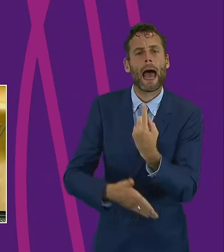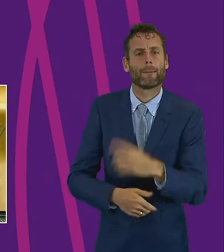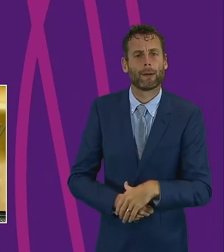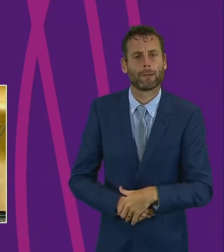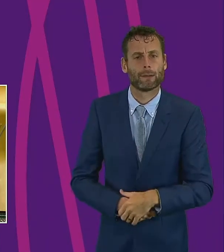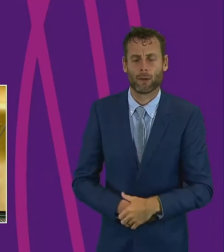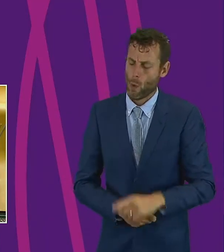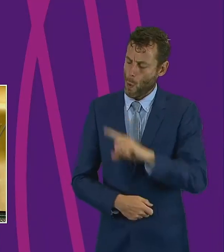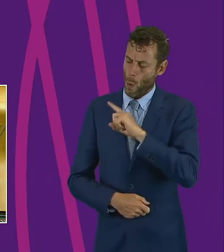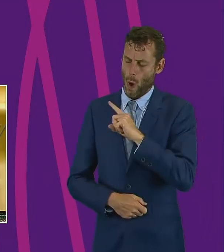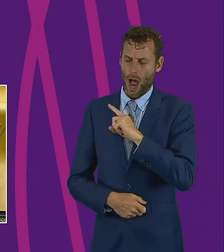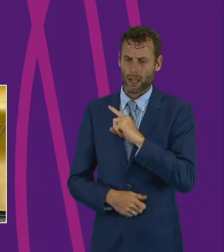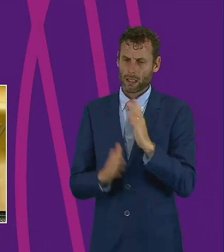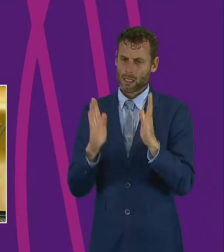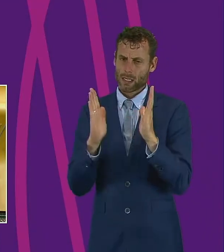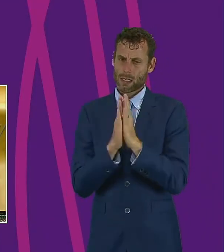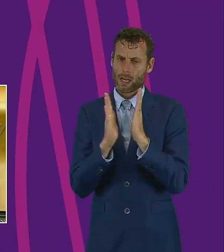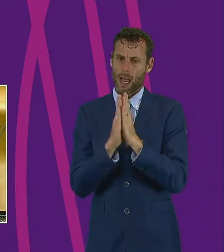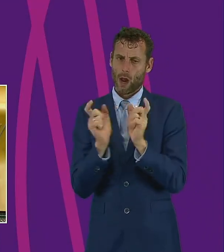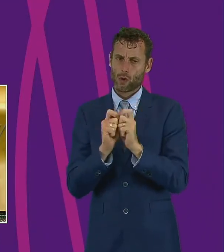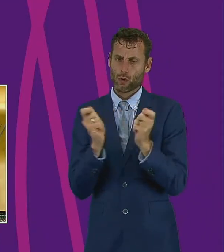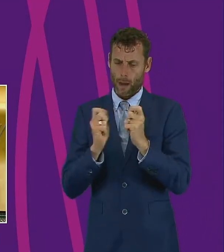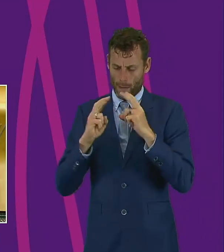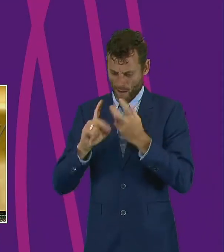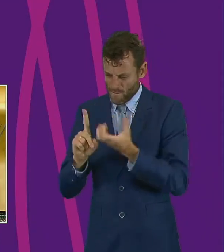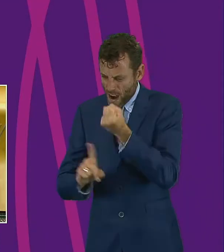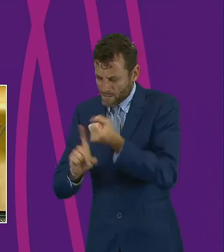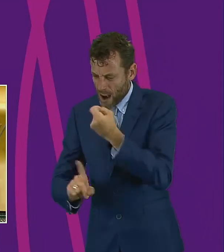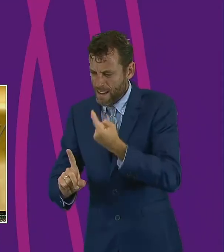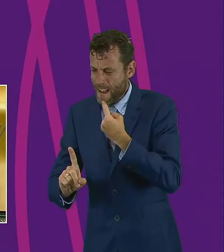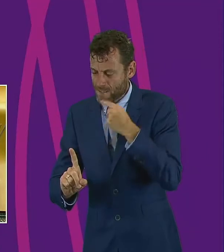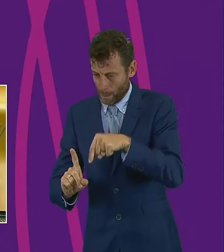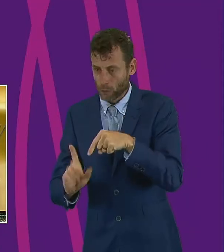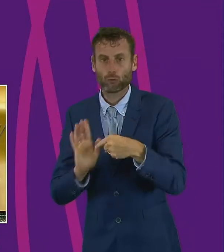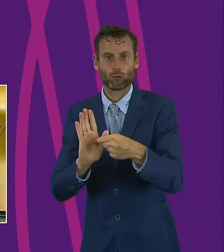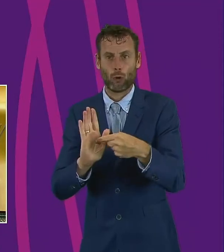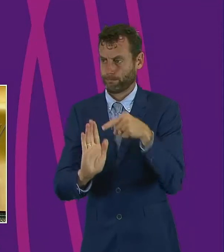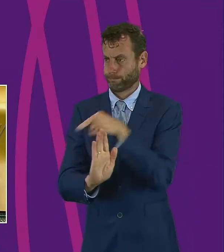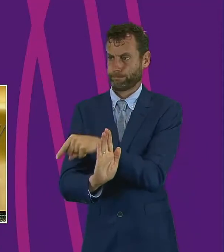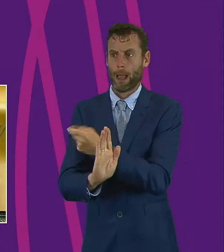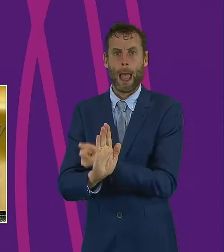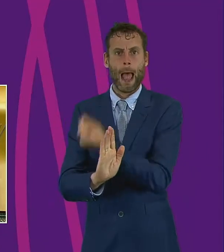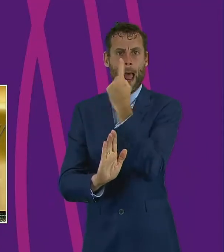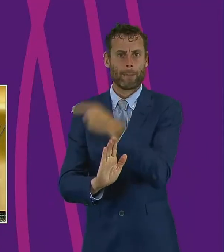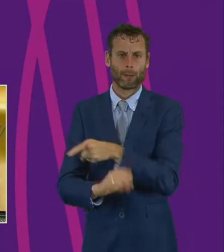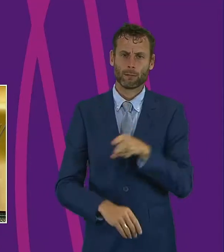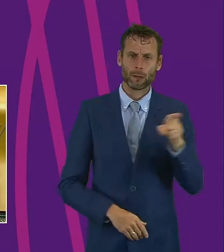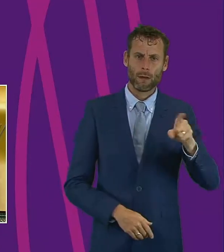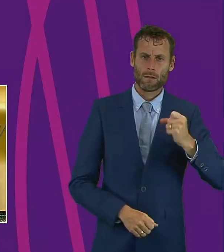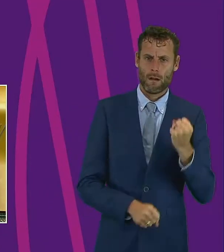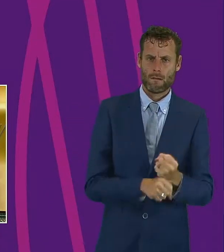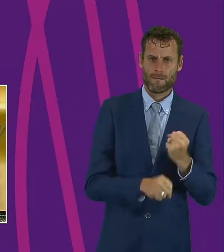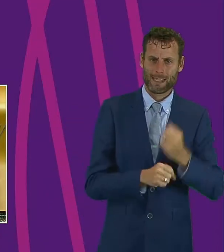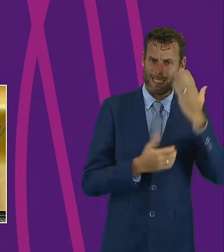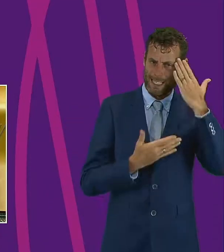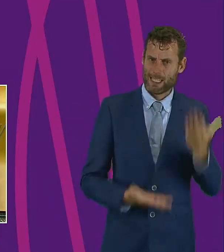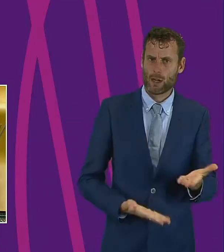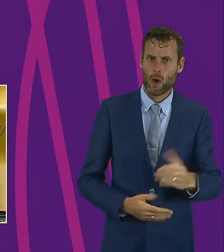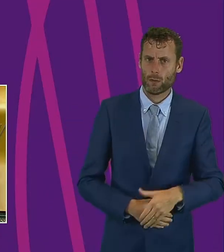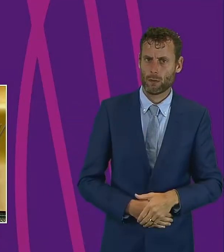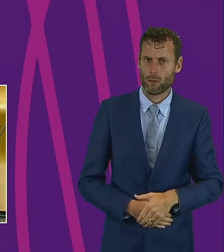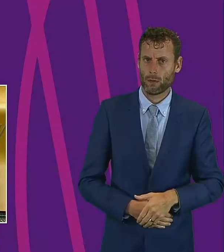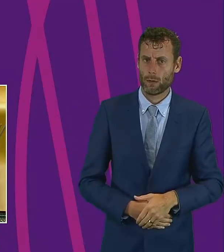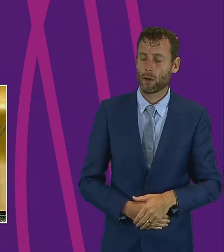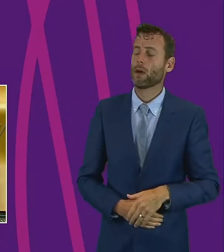confirm this information for the public. One care home that we spoke to says it took a patient in good faith, and only after they'd been welcomed into the